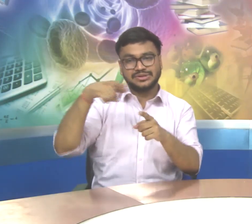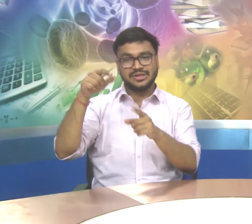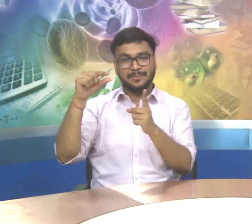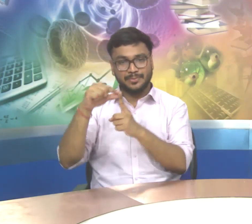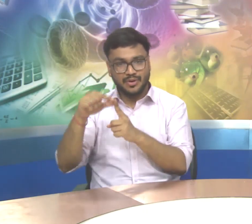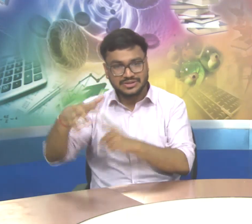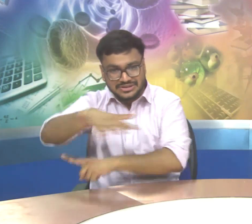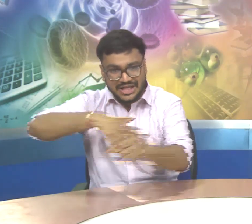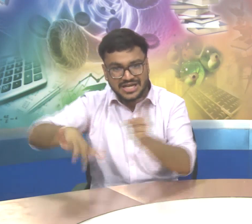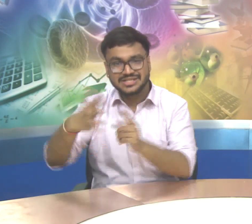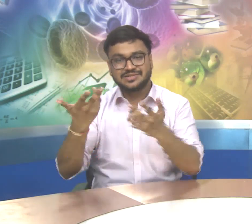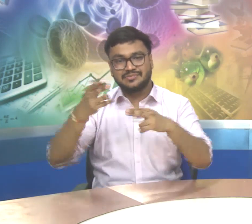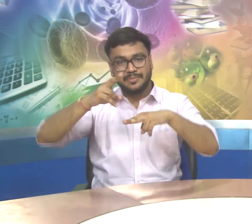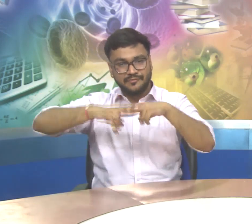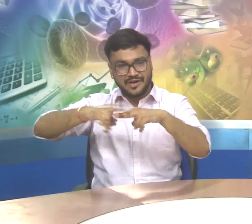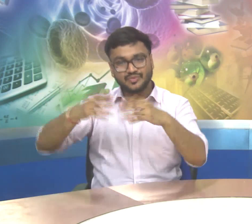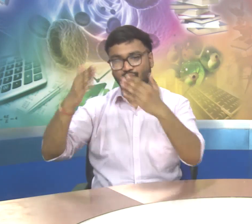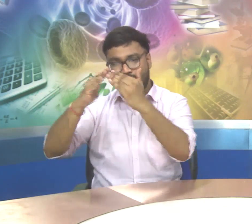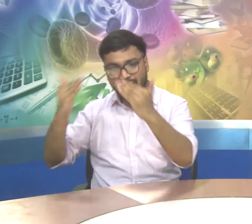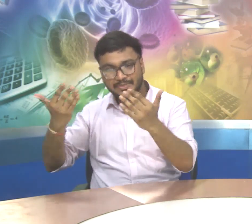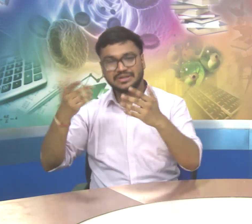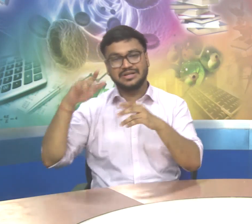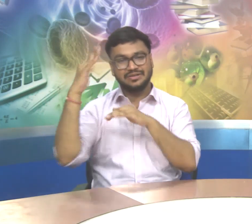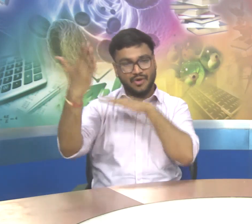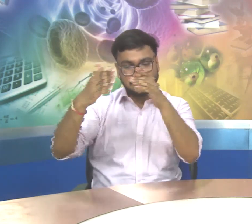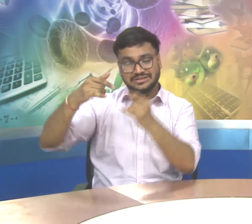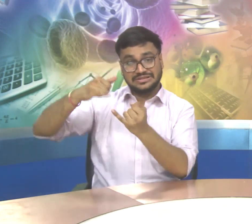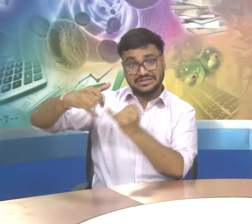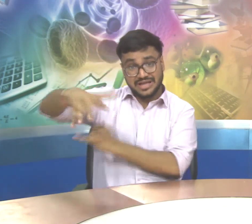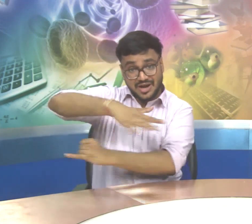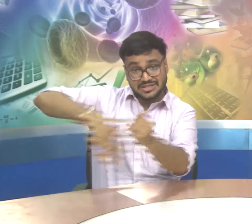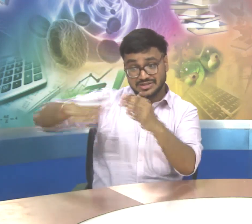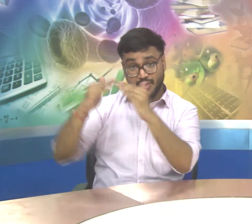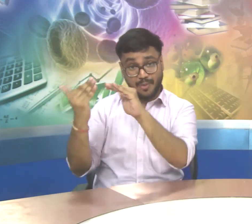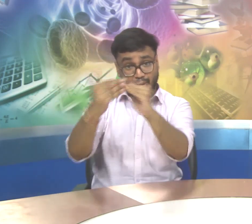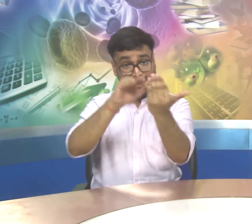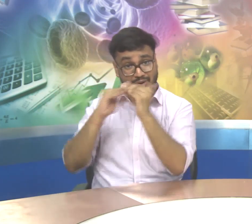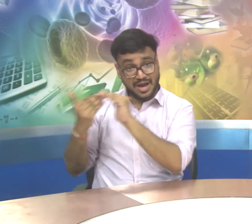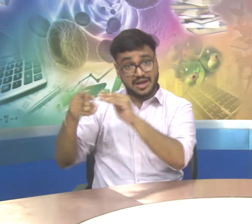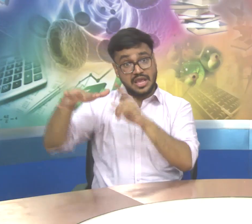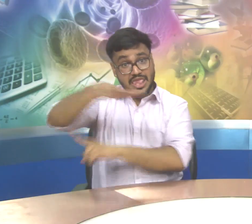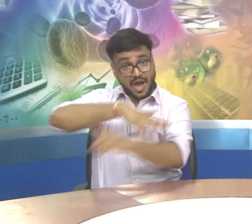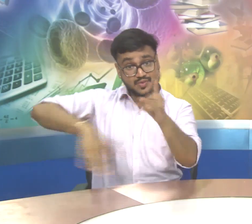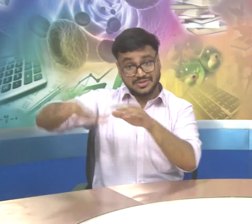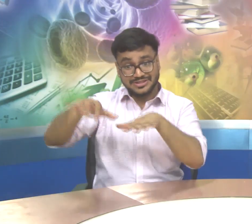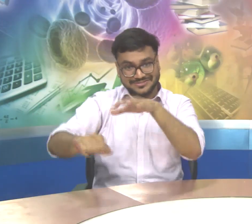Population is increasing, it means more people means more garbage,